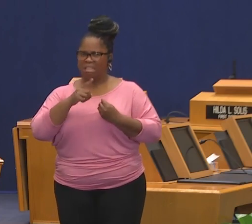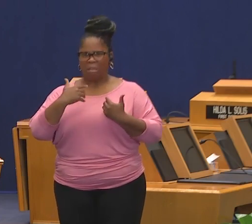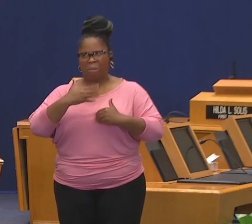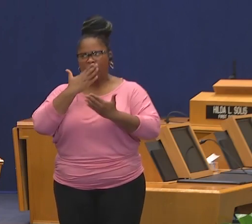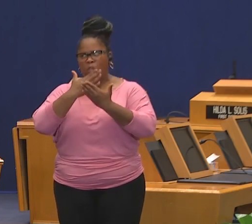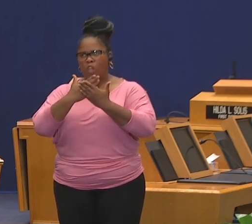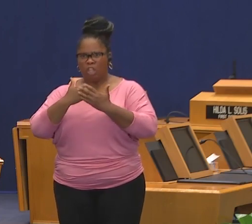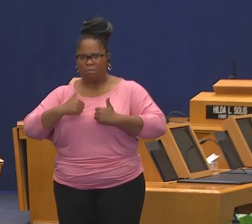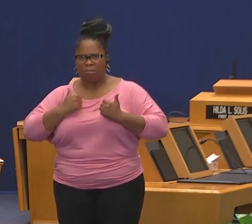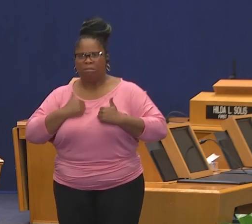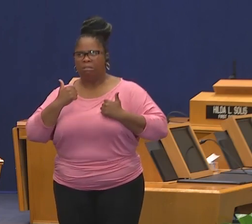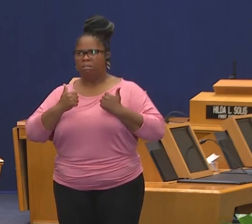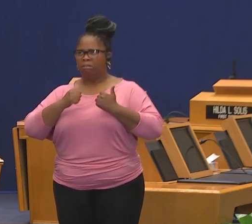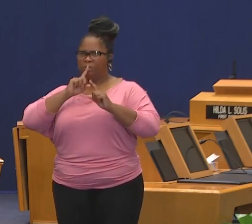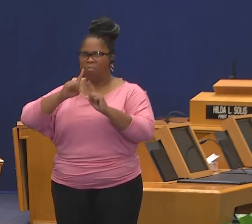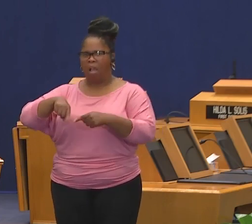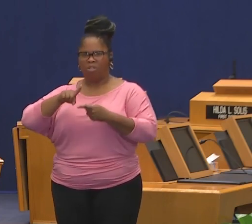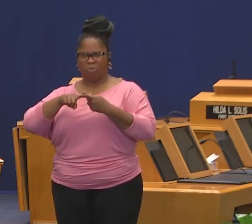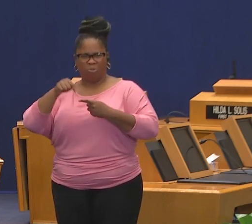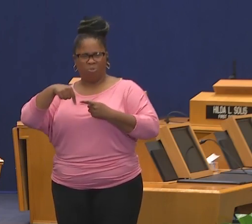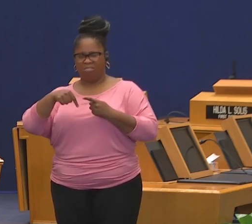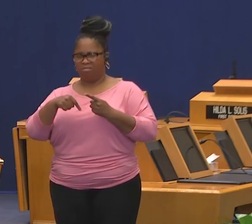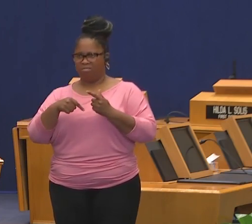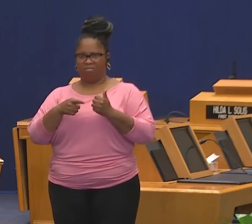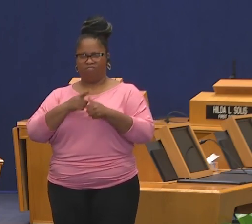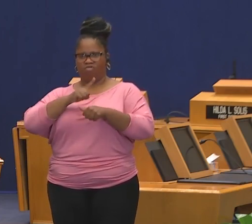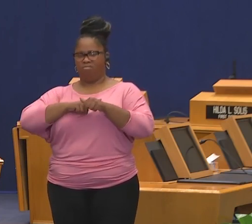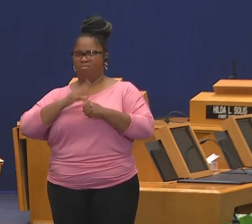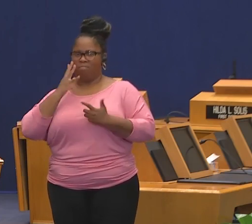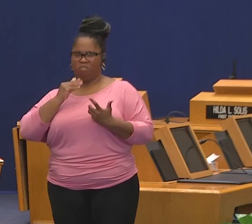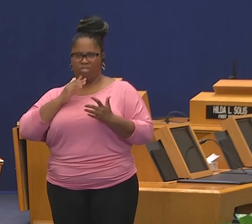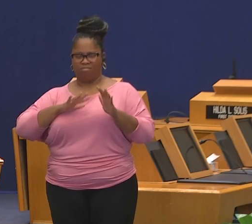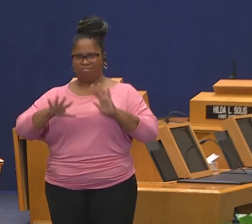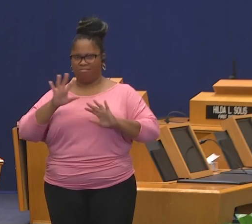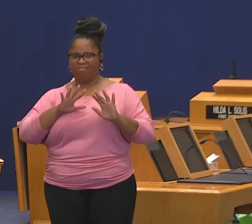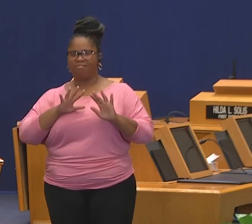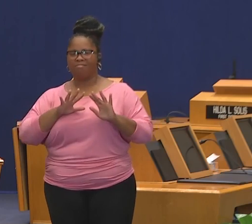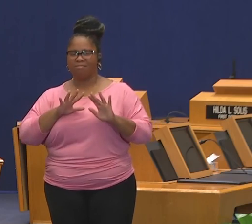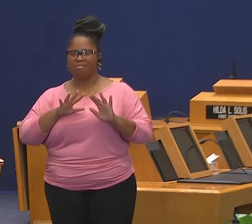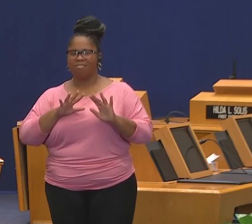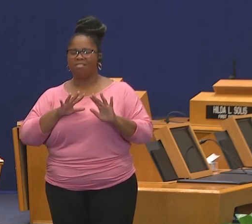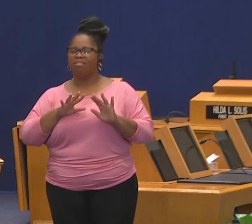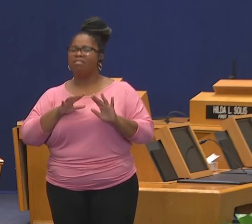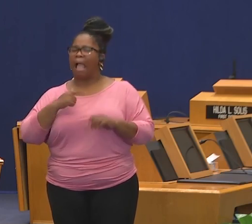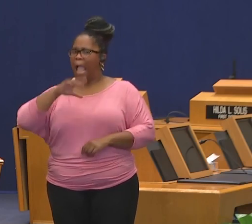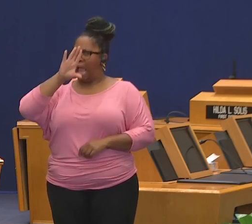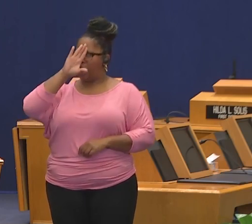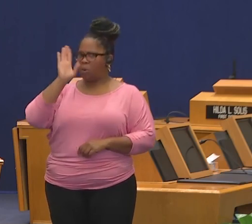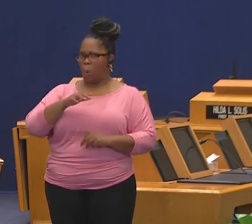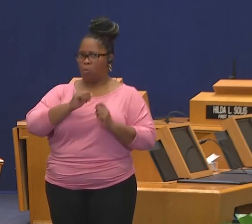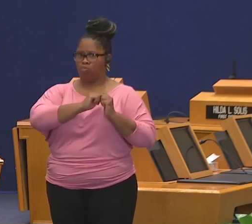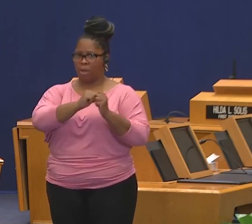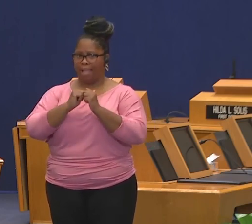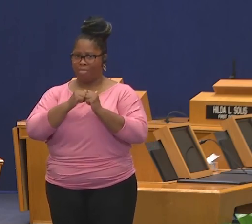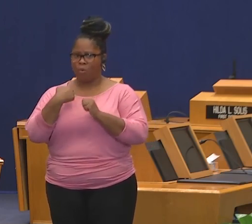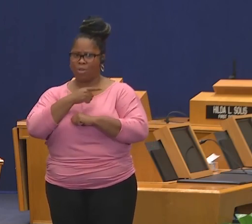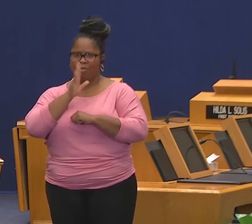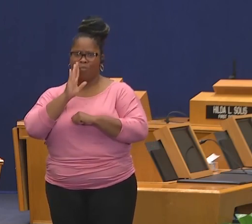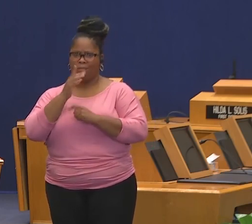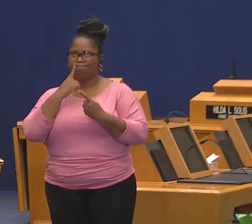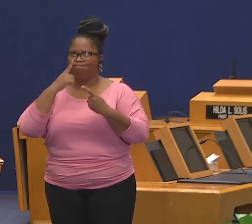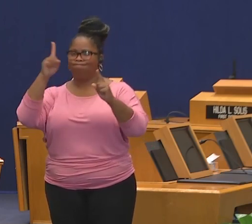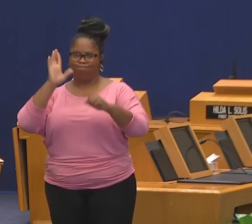all residents of Los Angeles County. I know that together we will get through this. Thank you.